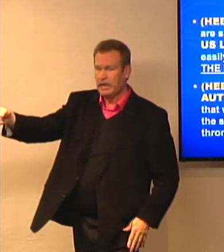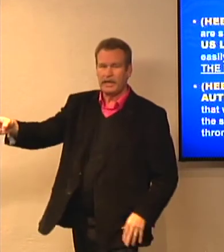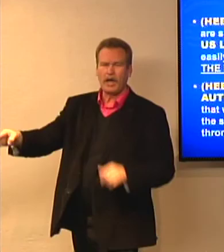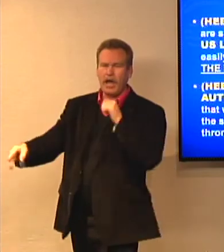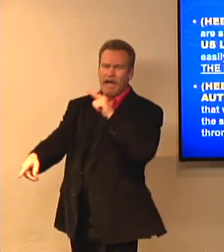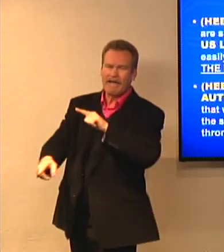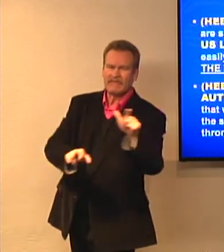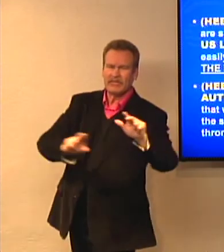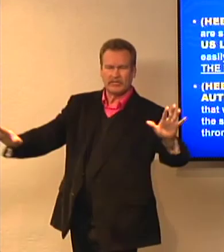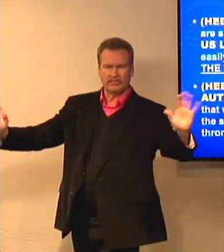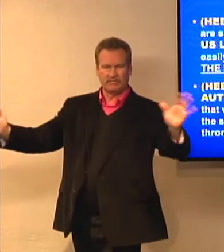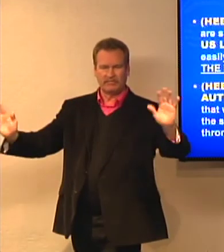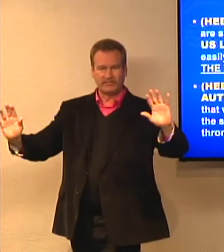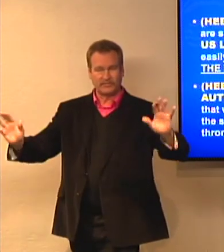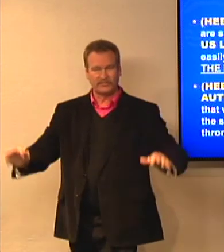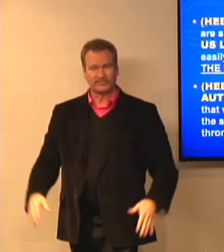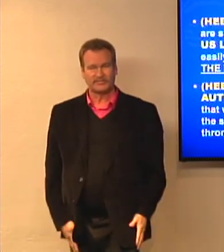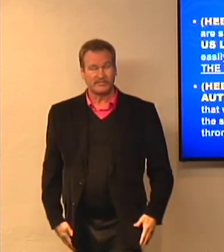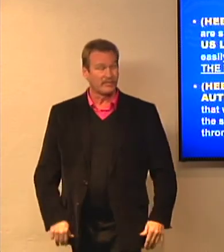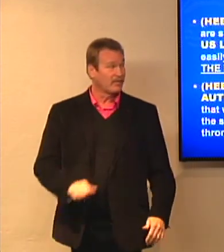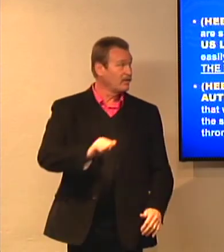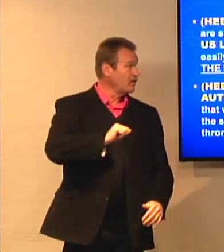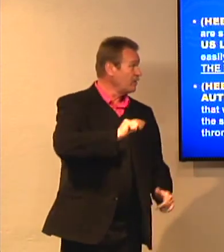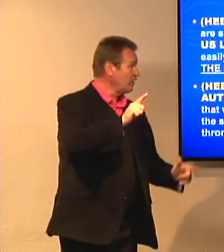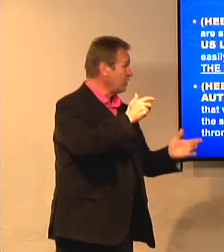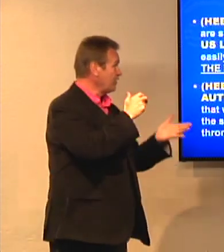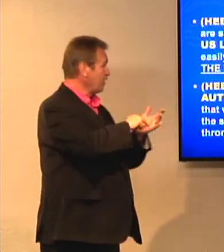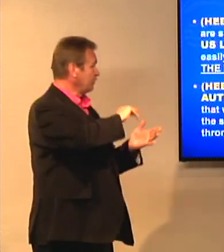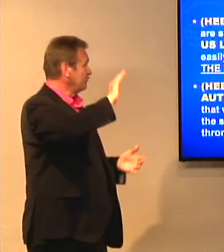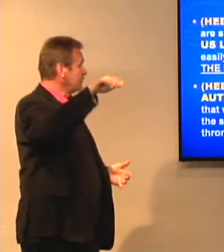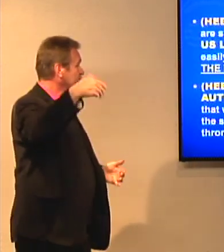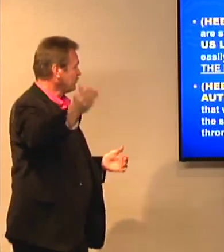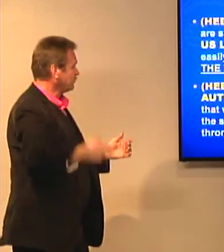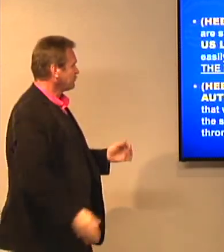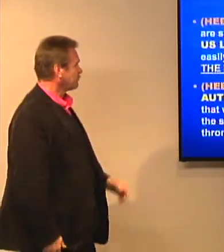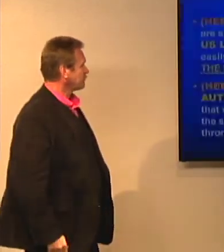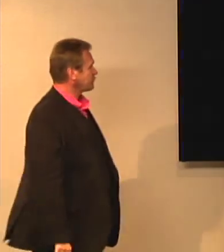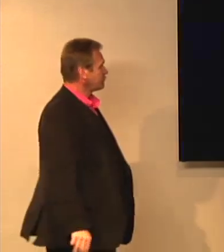not to do that. But instead, we're not to look to the right or the left, as it were, spiritually,